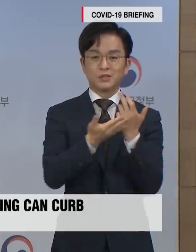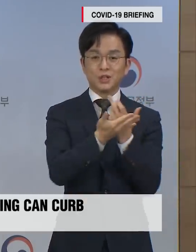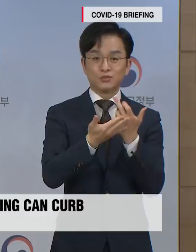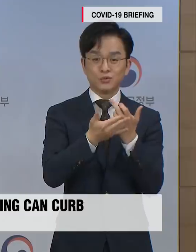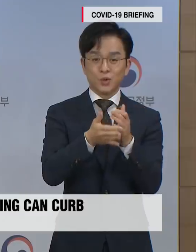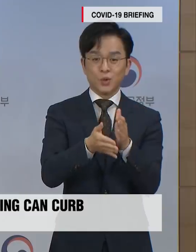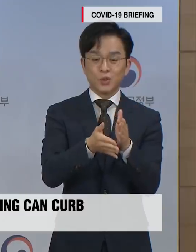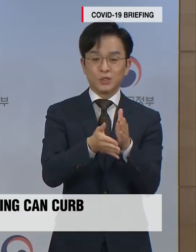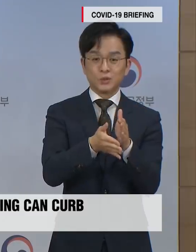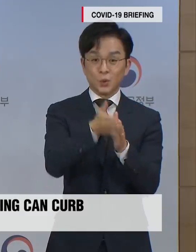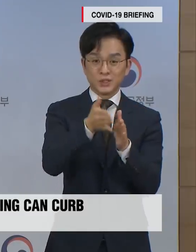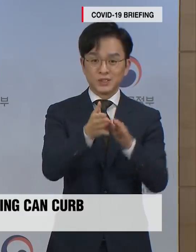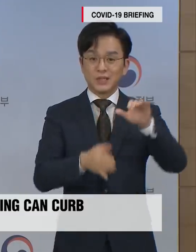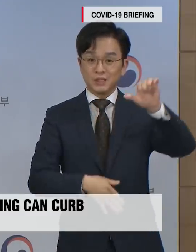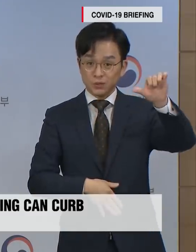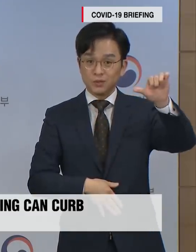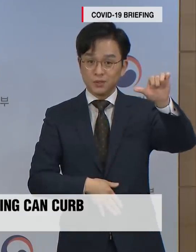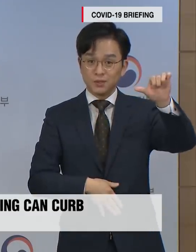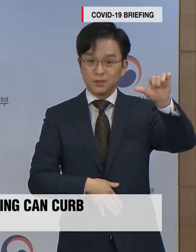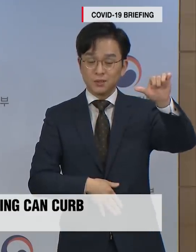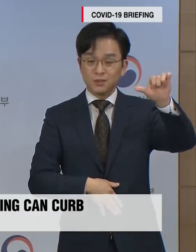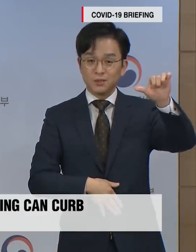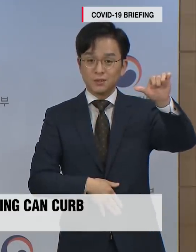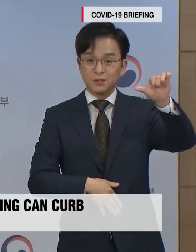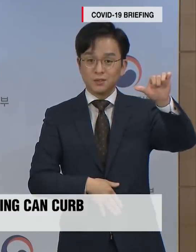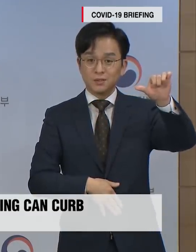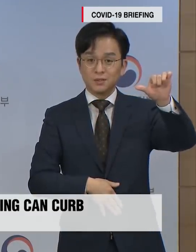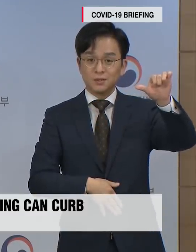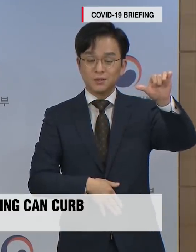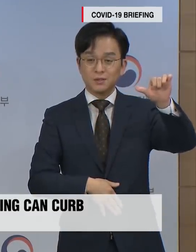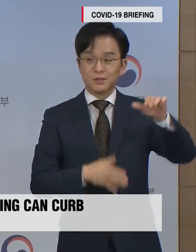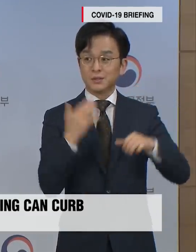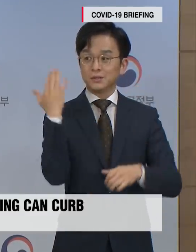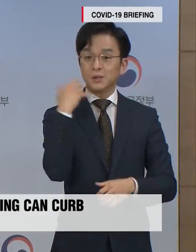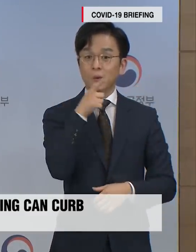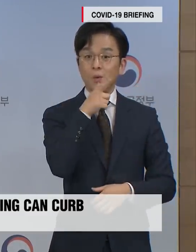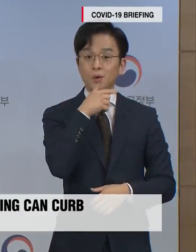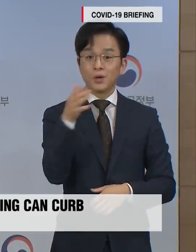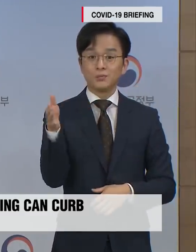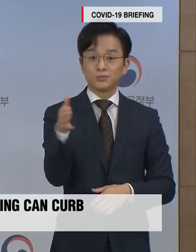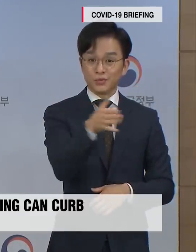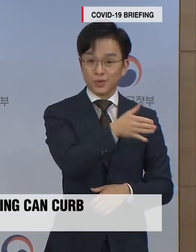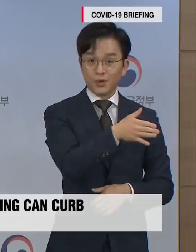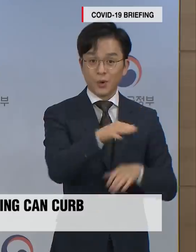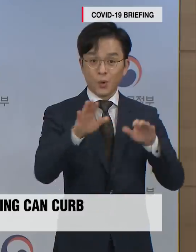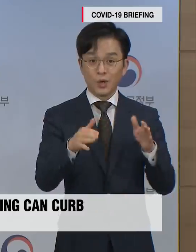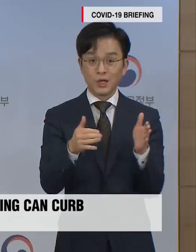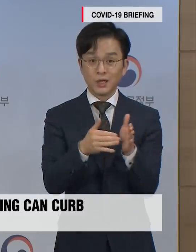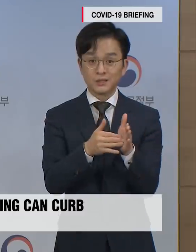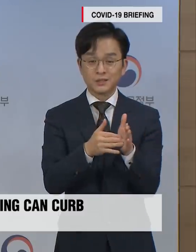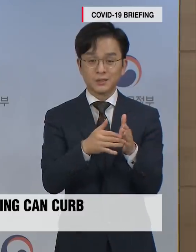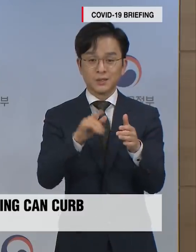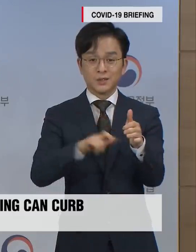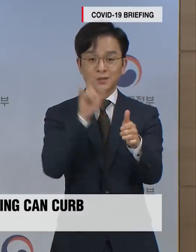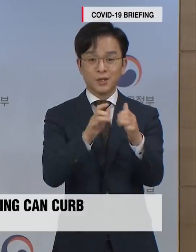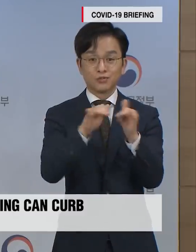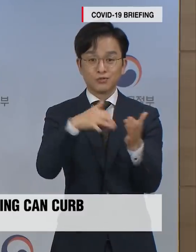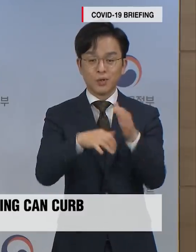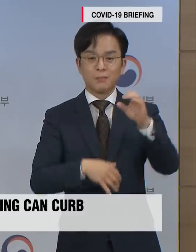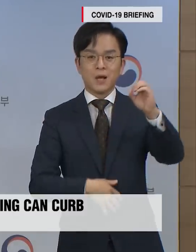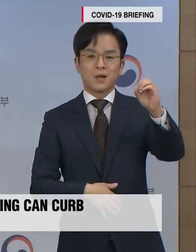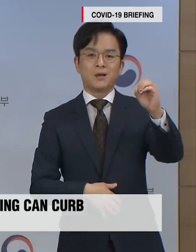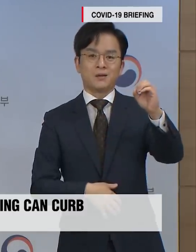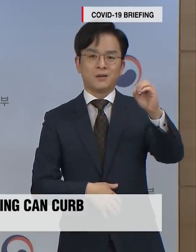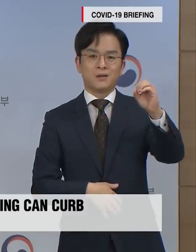Chungbu, and in Jeju, and in total in five cities and provinces, we have seen no additional